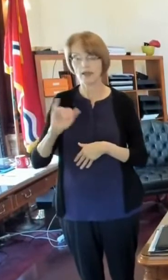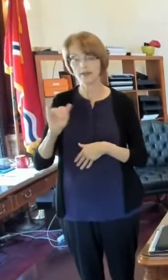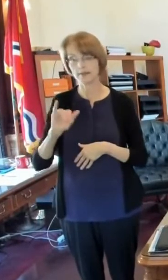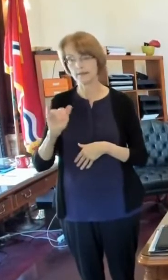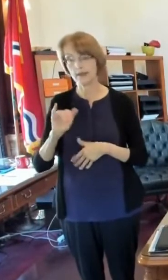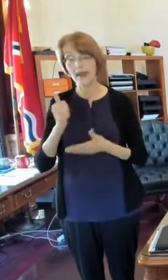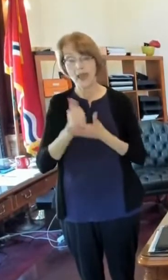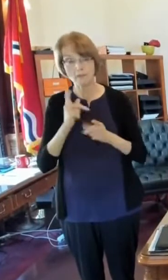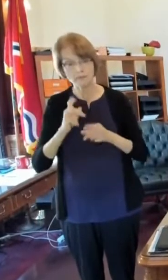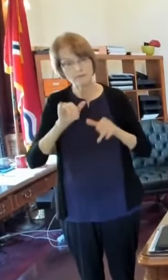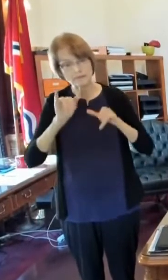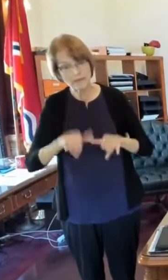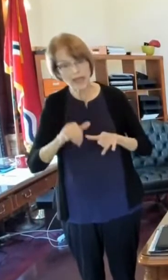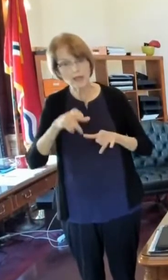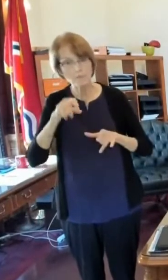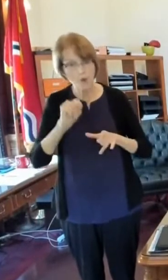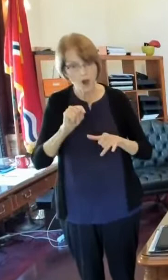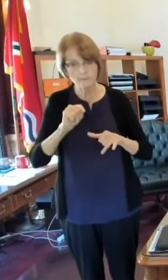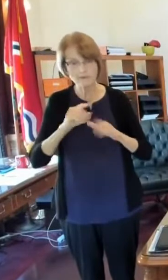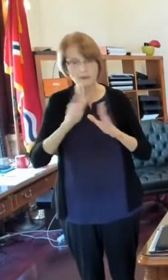their apartments,